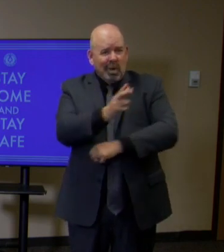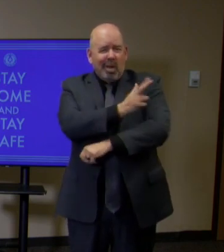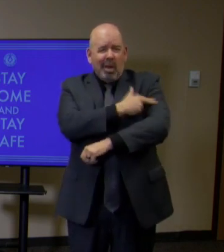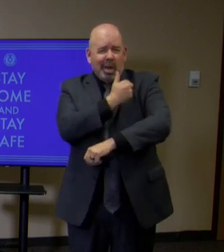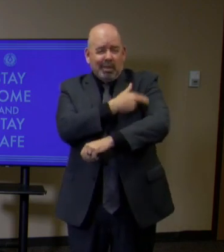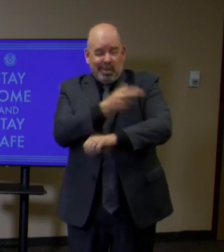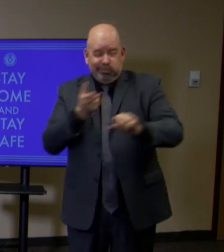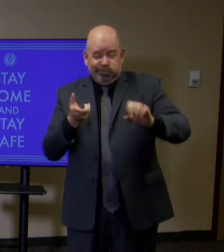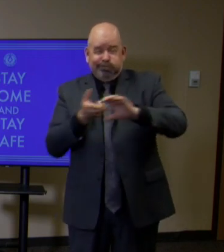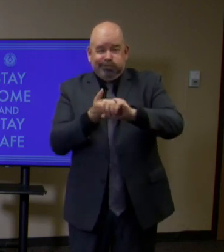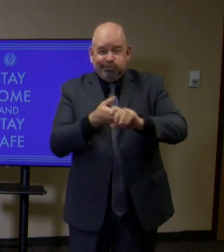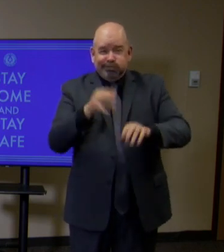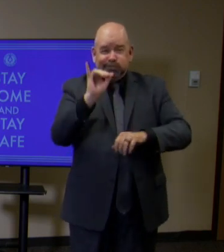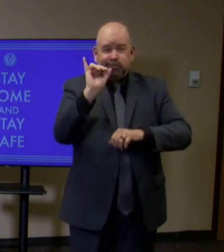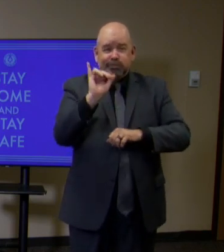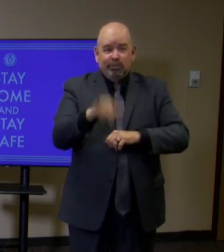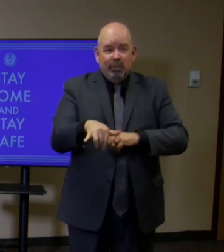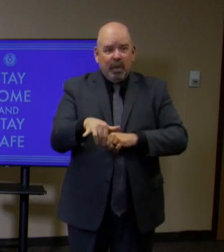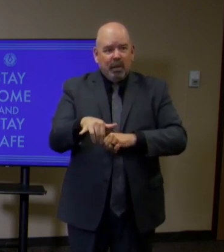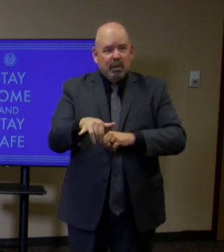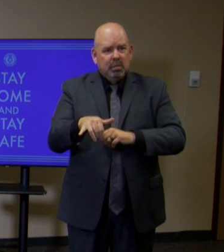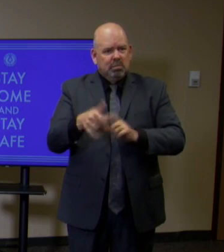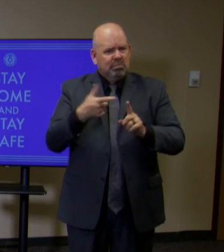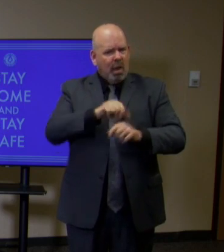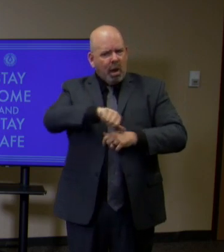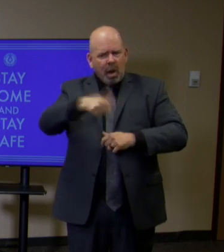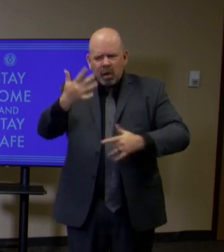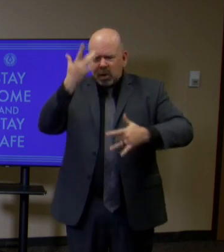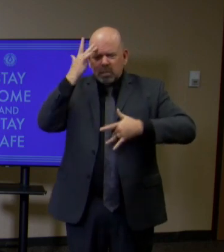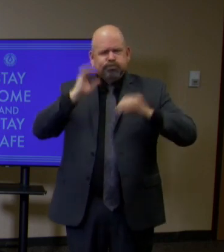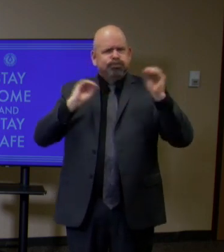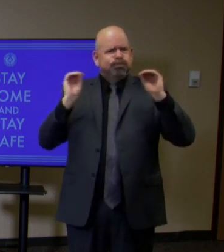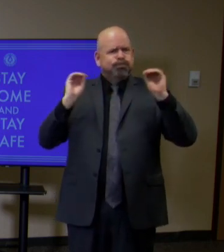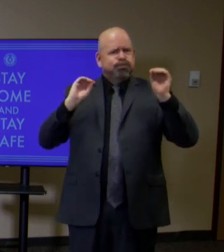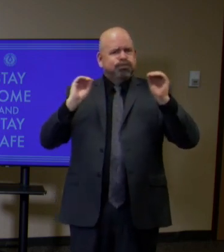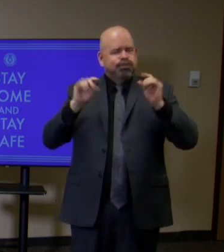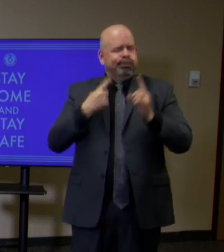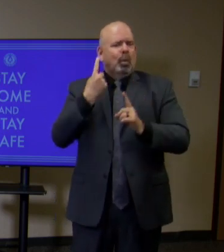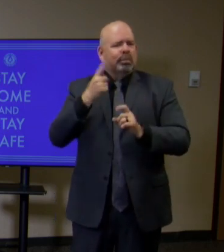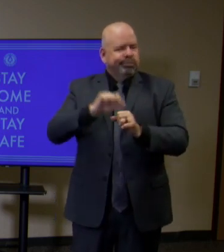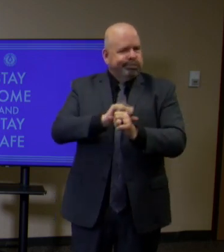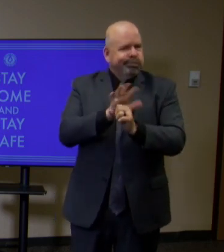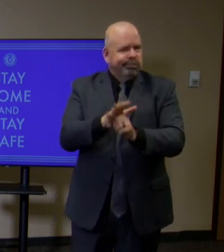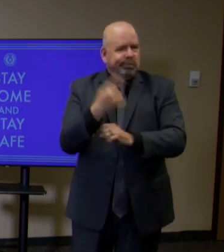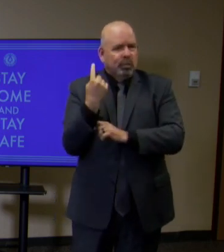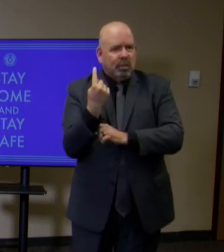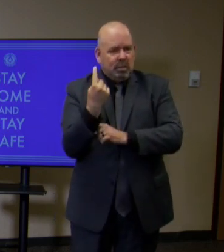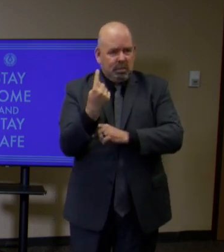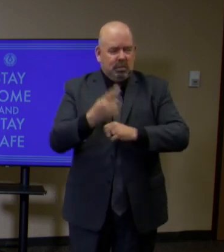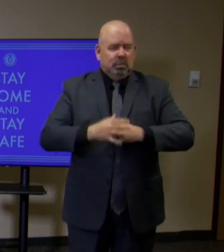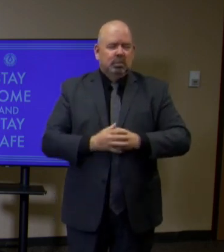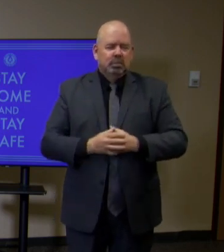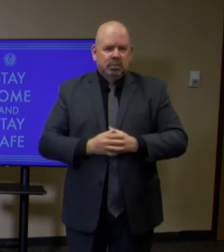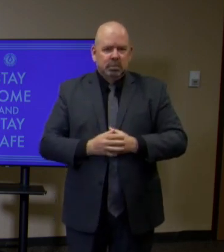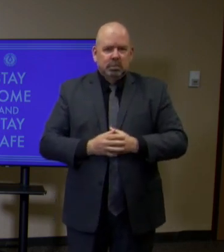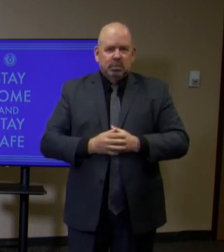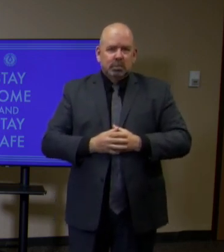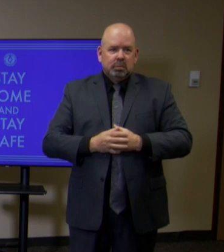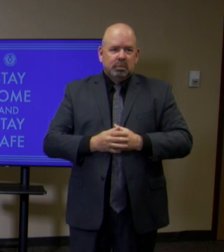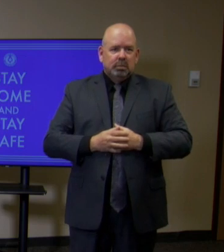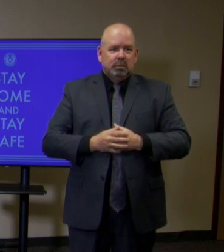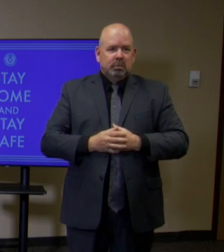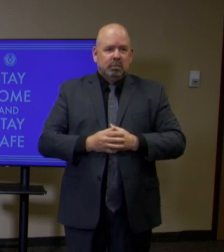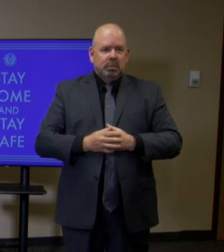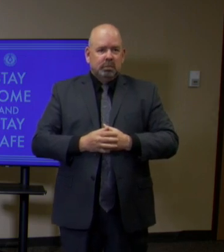health condition. So it is a bad disease to get. You don't want to get it if you can keep from it. And about 2/3 of the folks